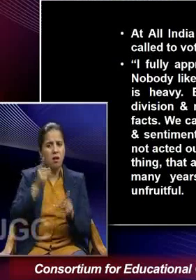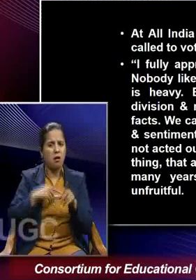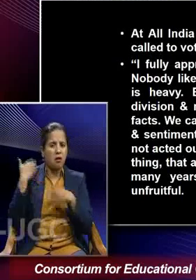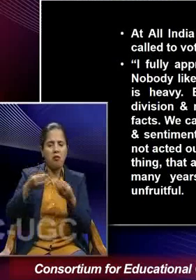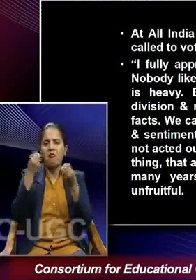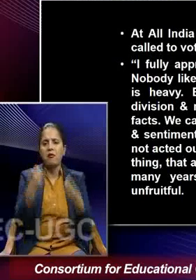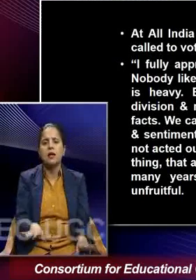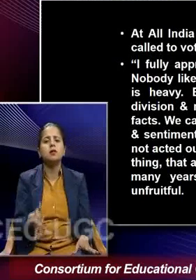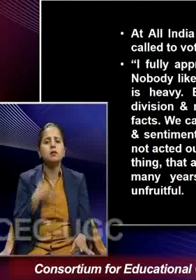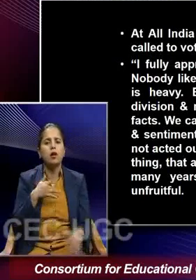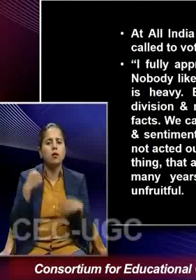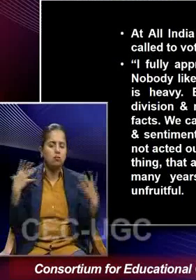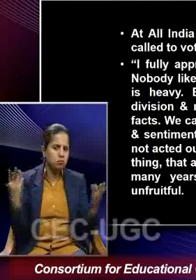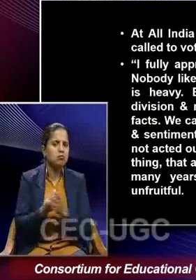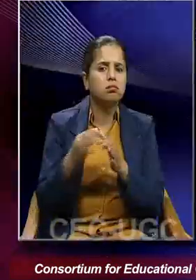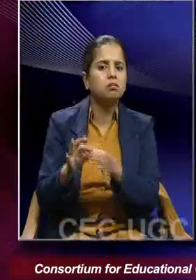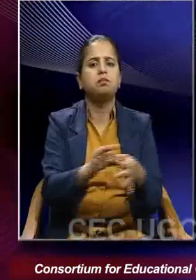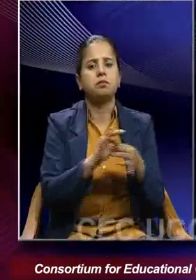go waste or prove